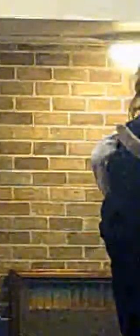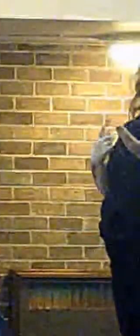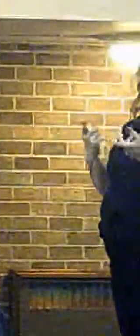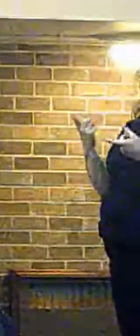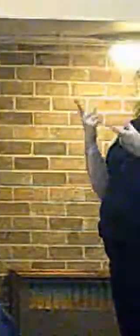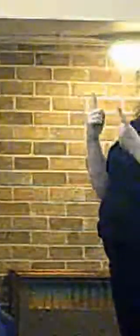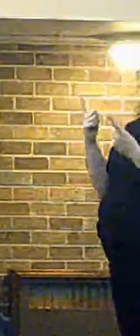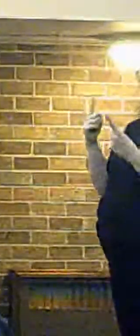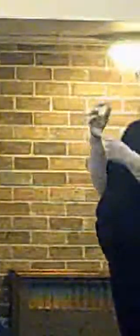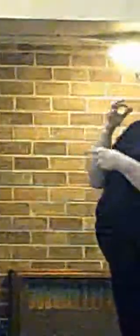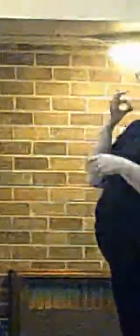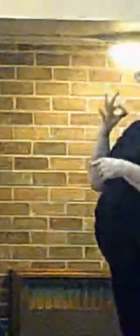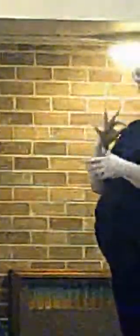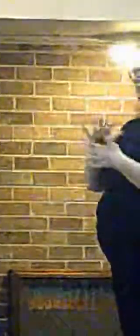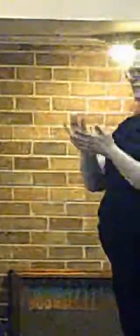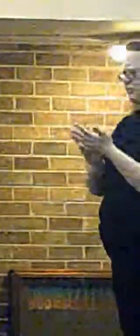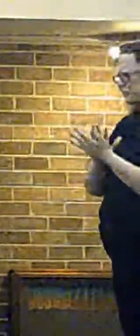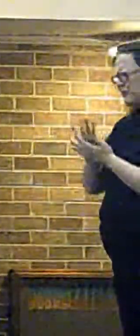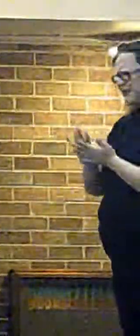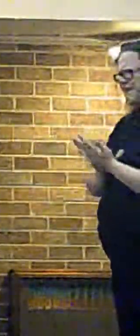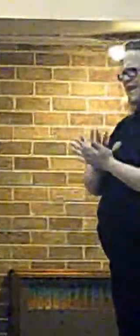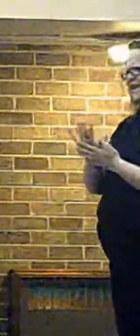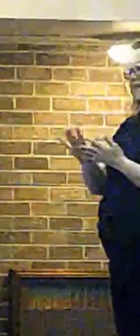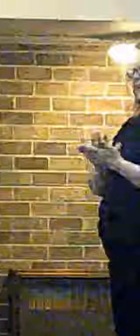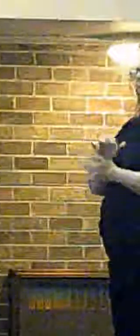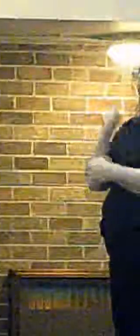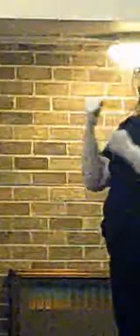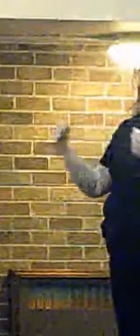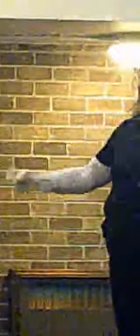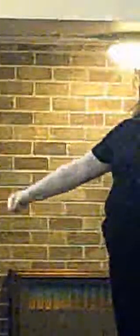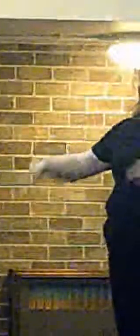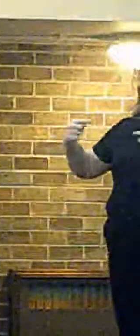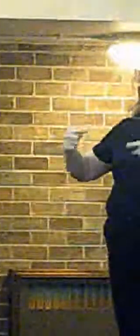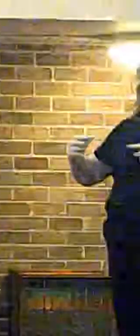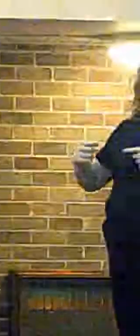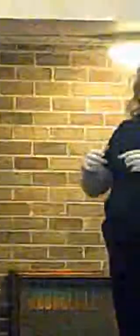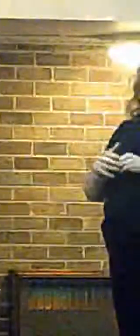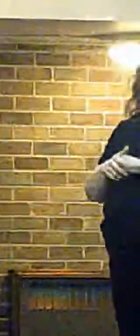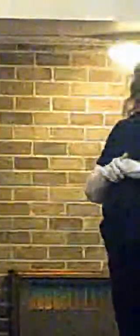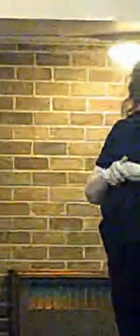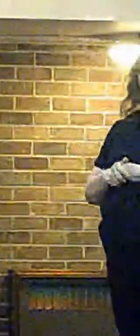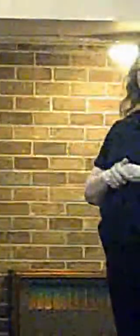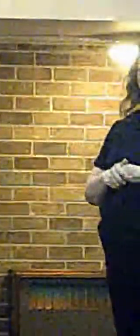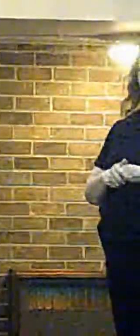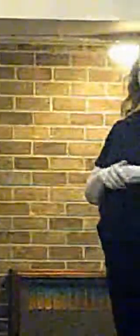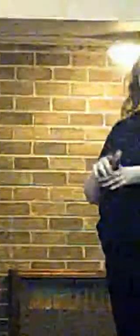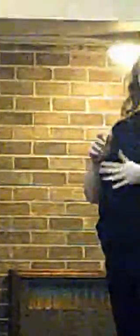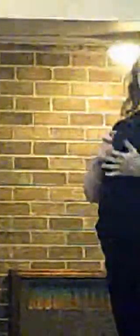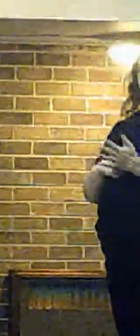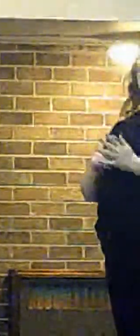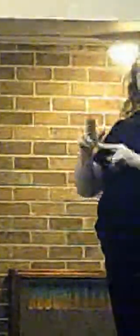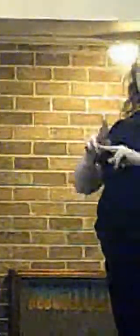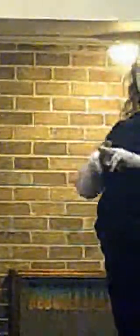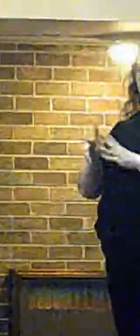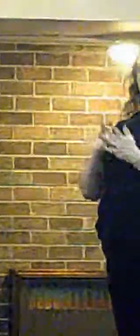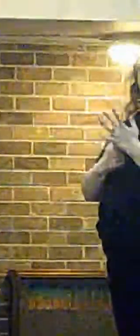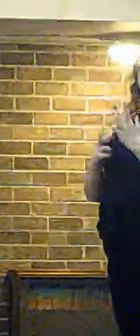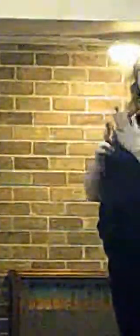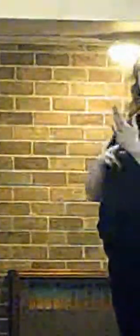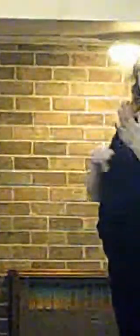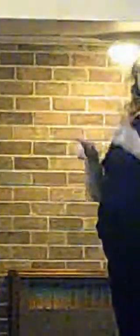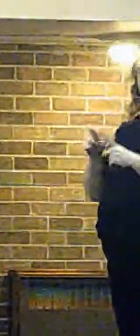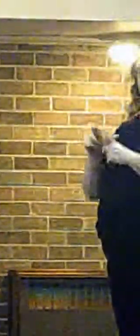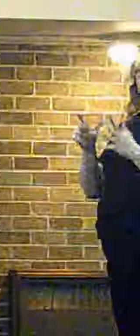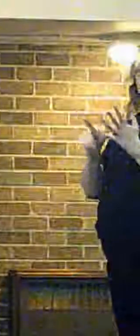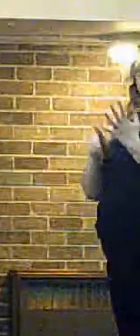have questioned you on it. What do you mean by that? Are you intending holding a referendum of the residents of Greasby